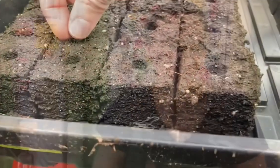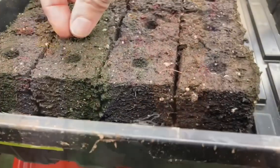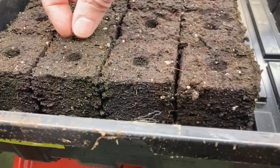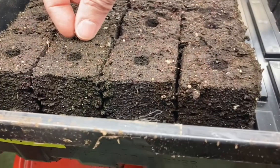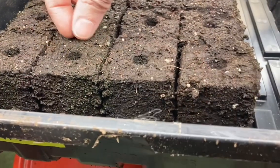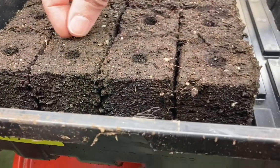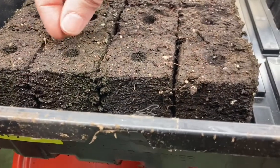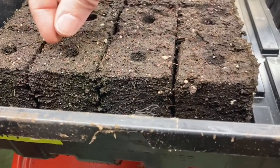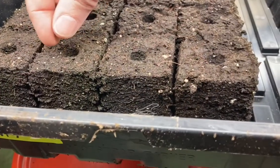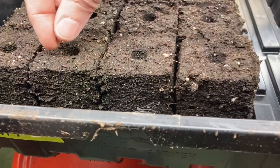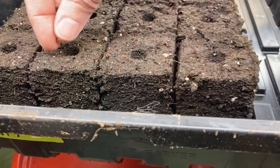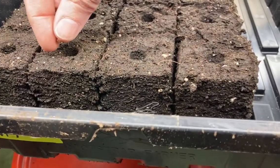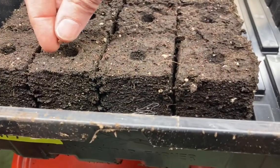way.